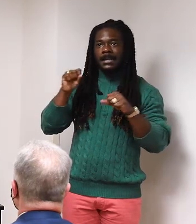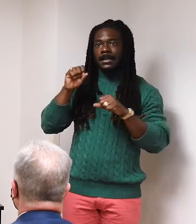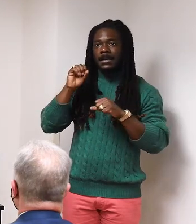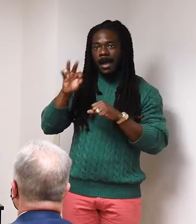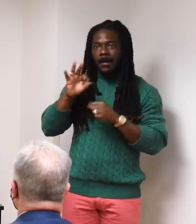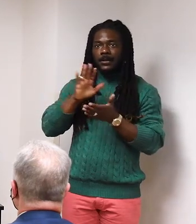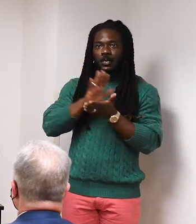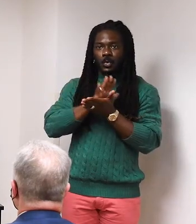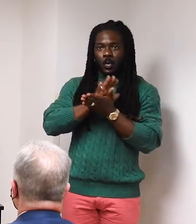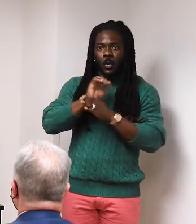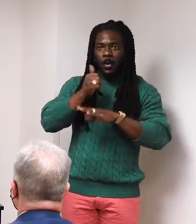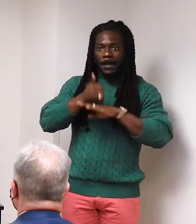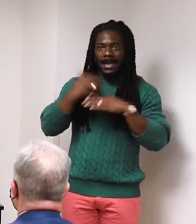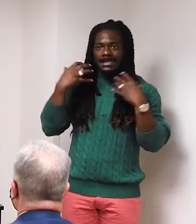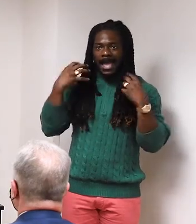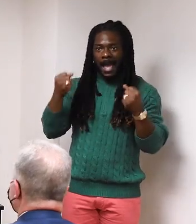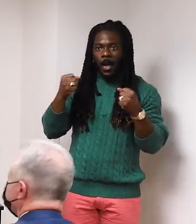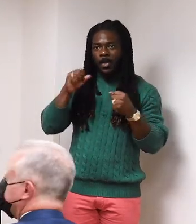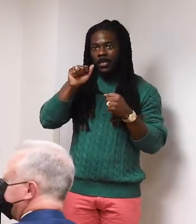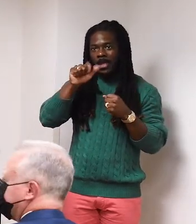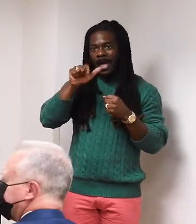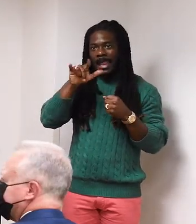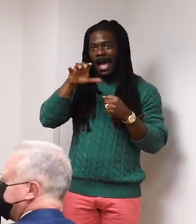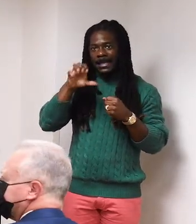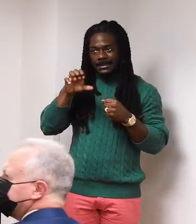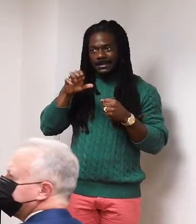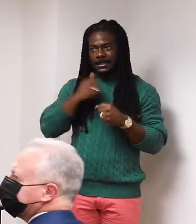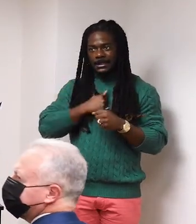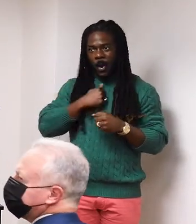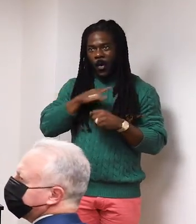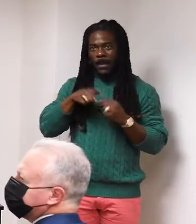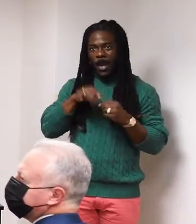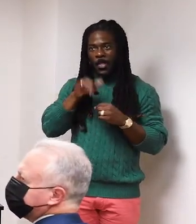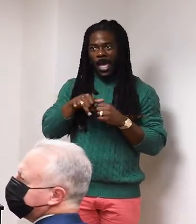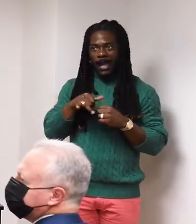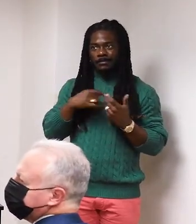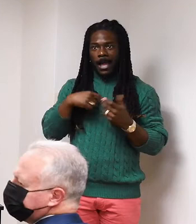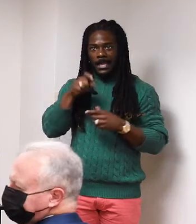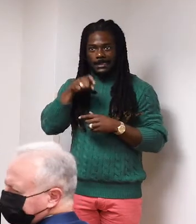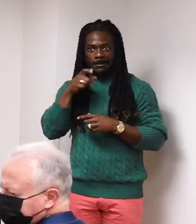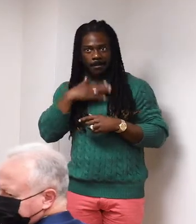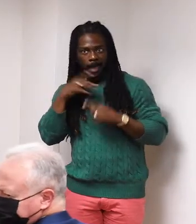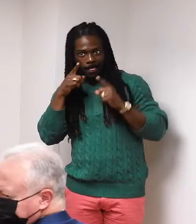the School-Based Health Alliance. Sorry about that. Should have put on my glasses.